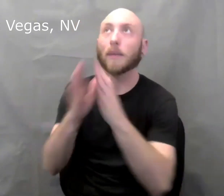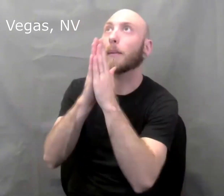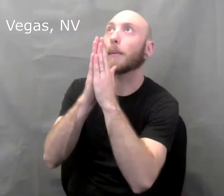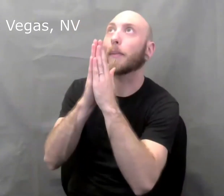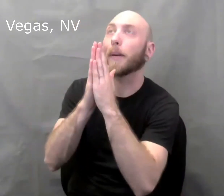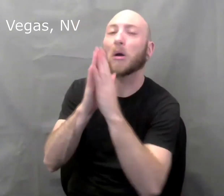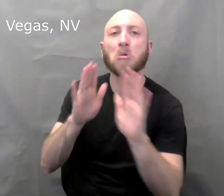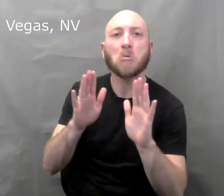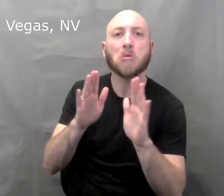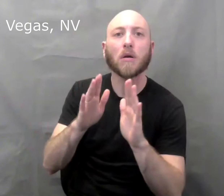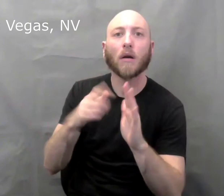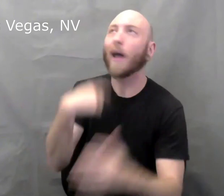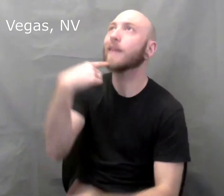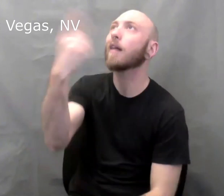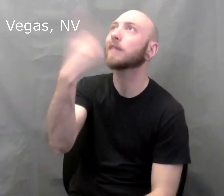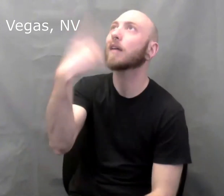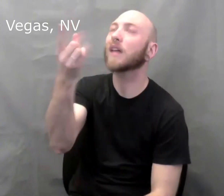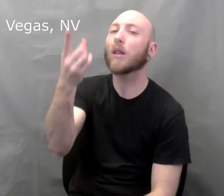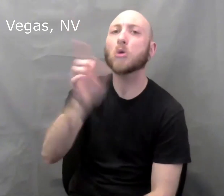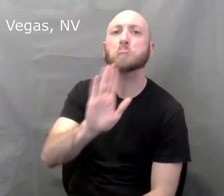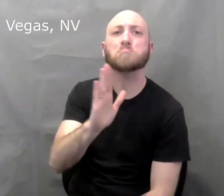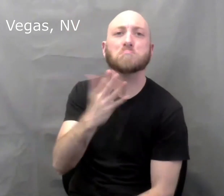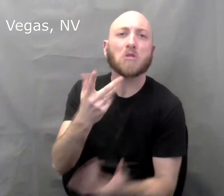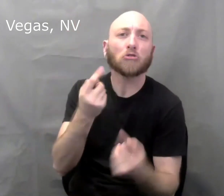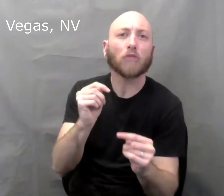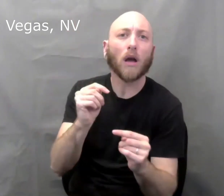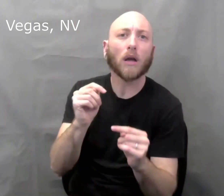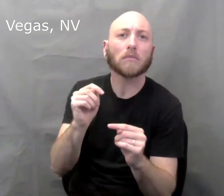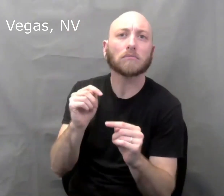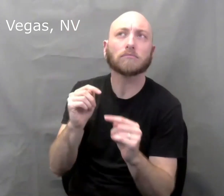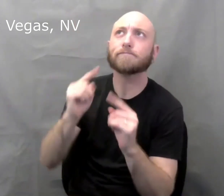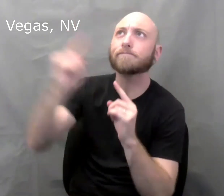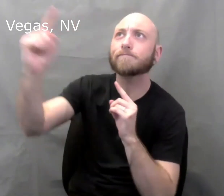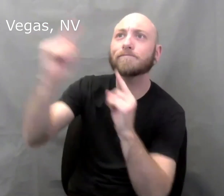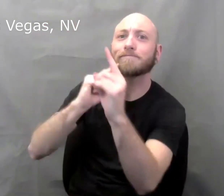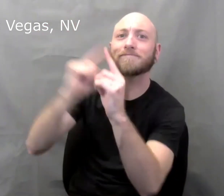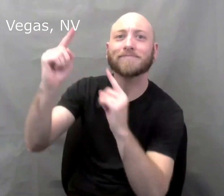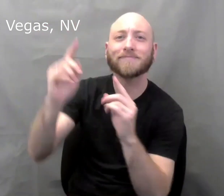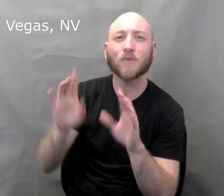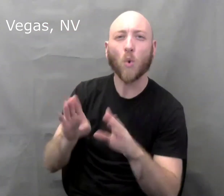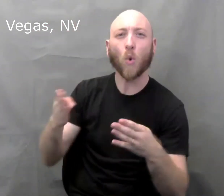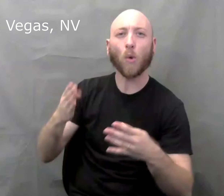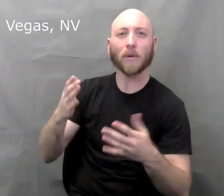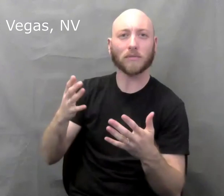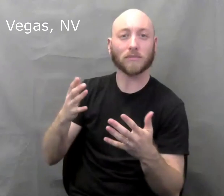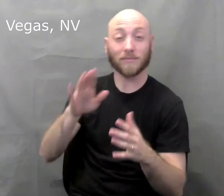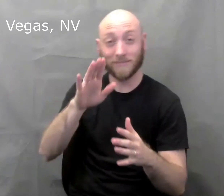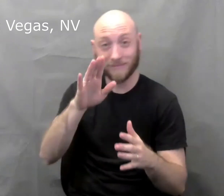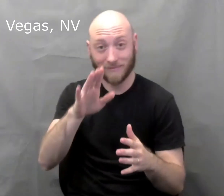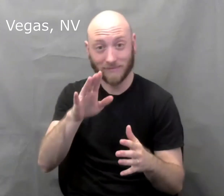conversation and have it be more, open and willing. And to be completely honest, that's made a huge